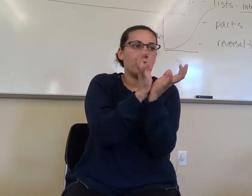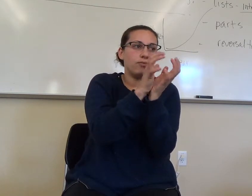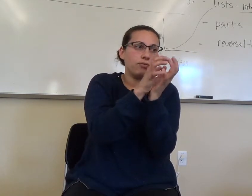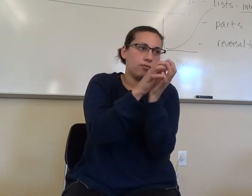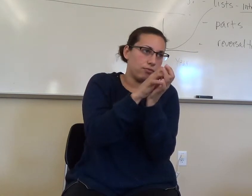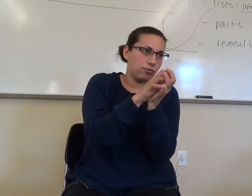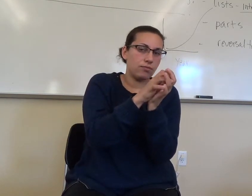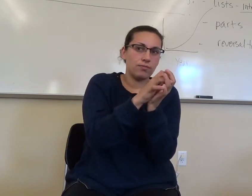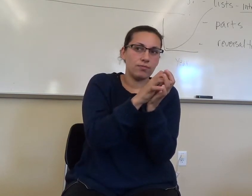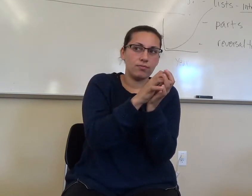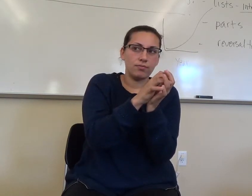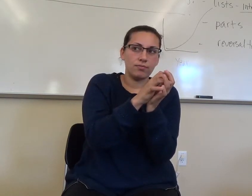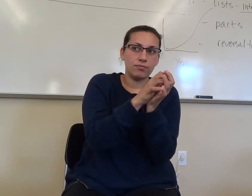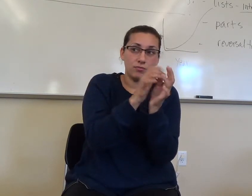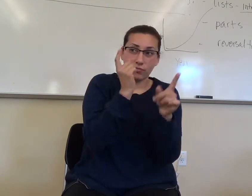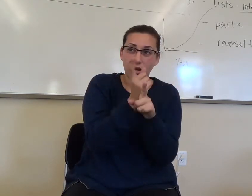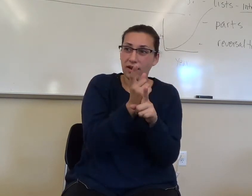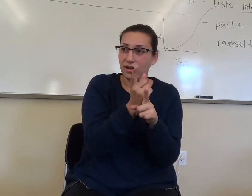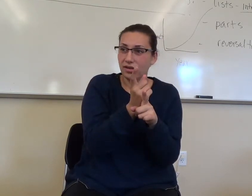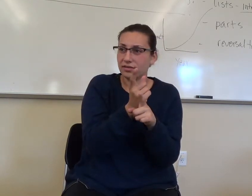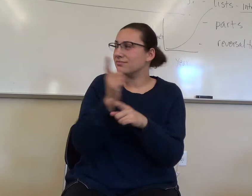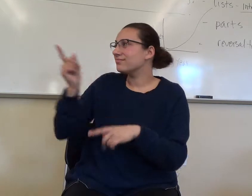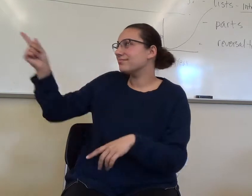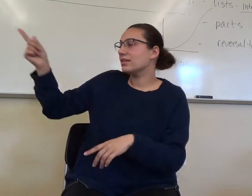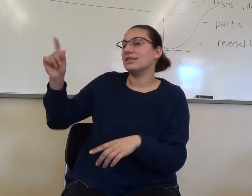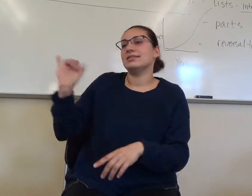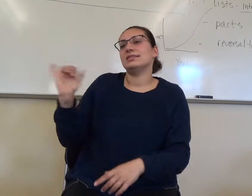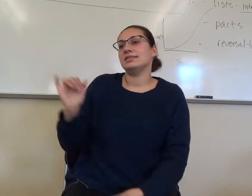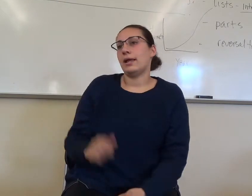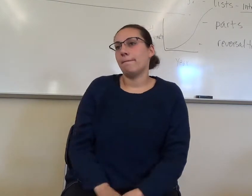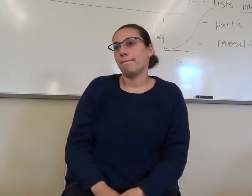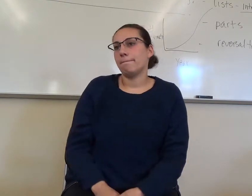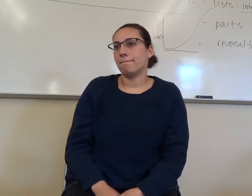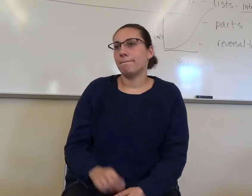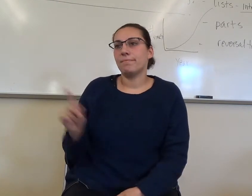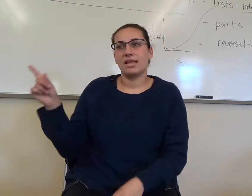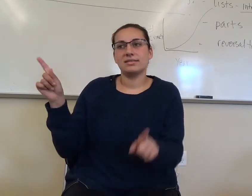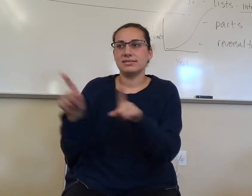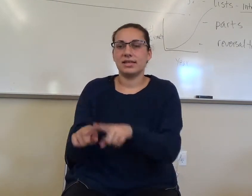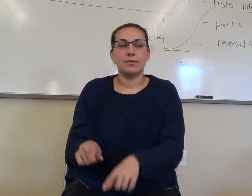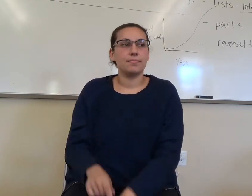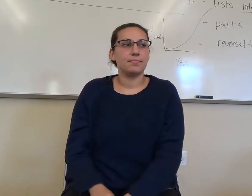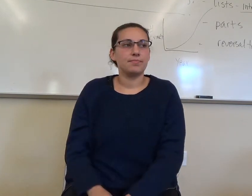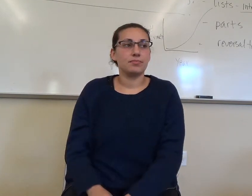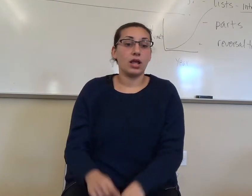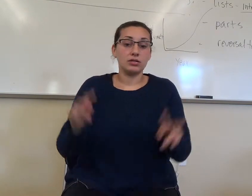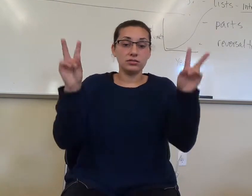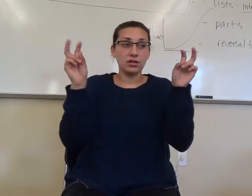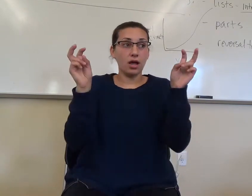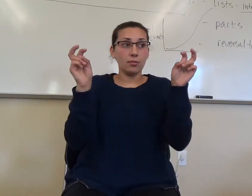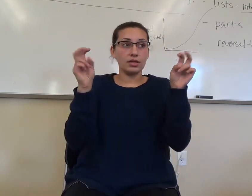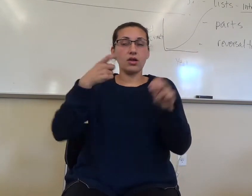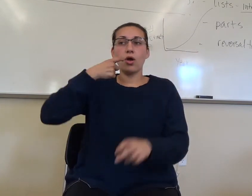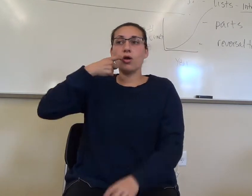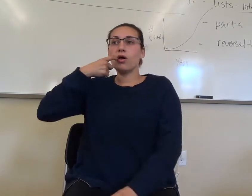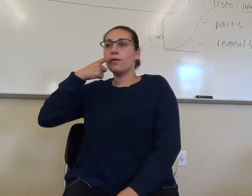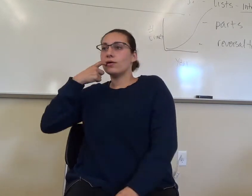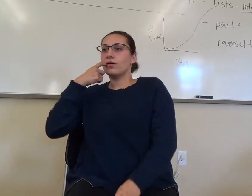same? Yeah. So the topic is obviously hookworms. What is,